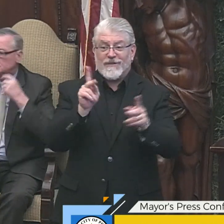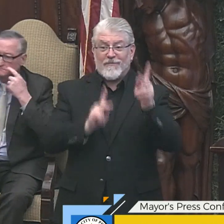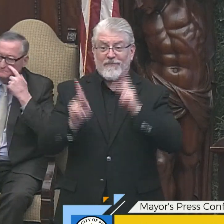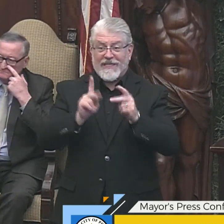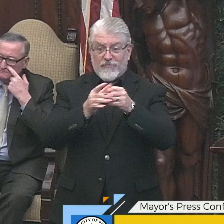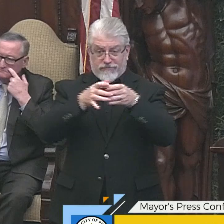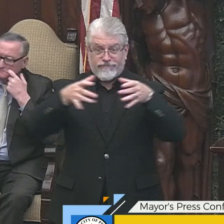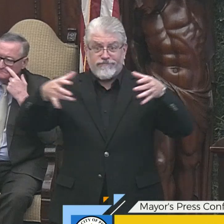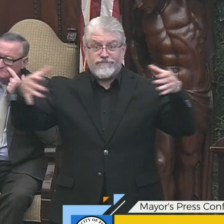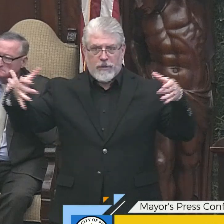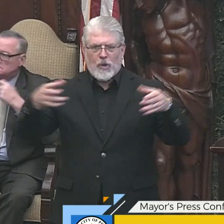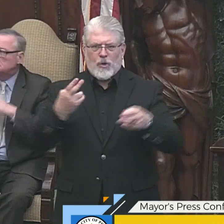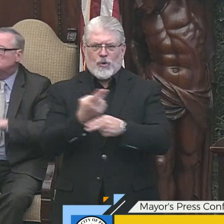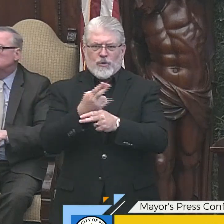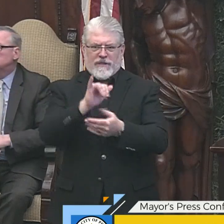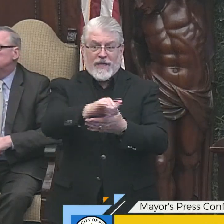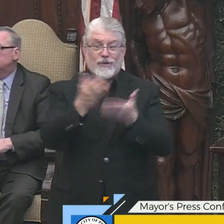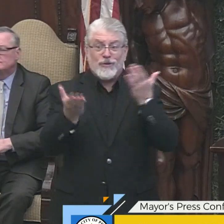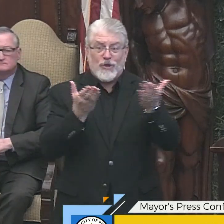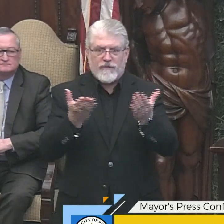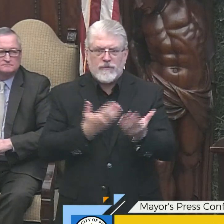Assistant General Manager for Operations.